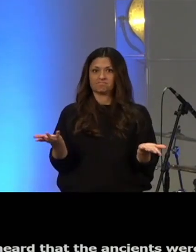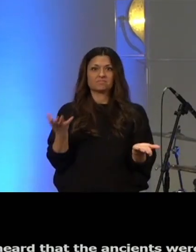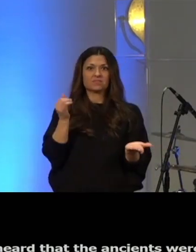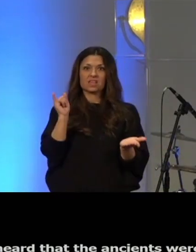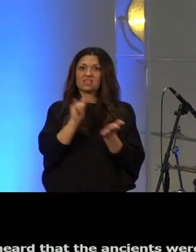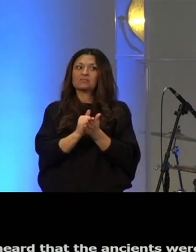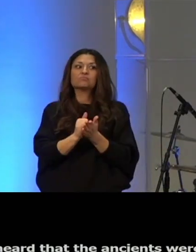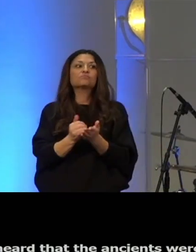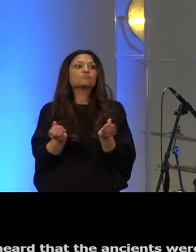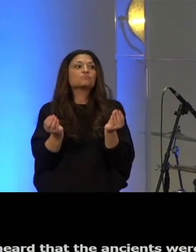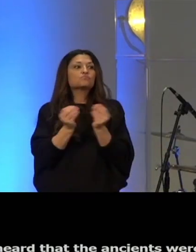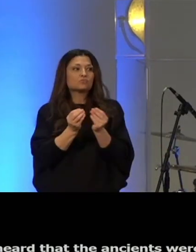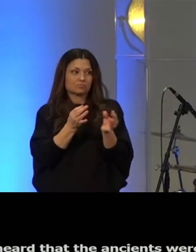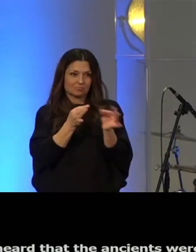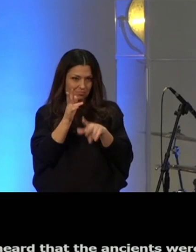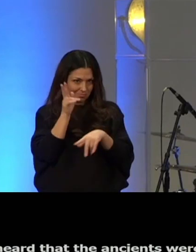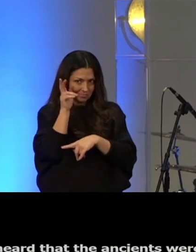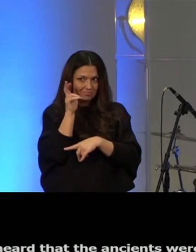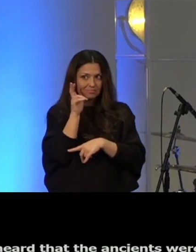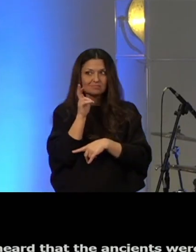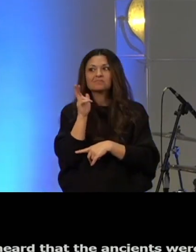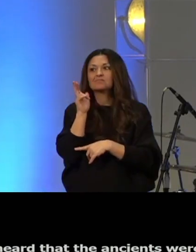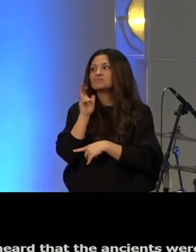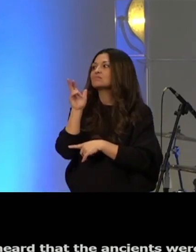and it gets even better. Listen to this.